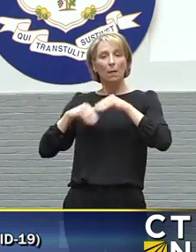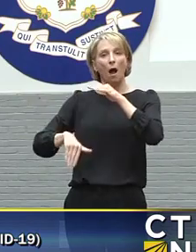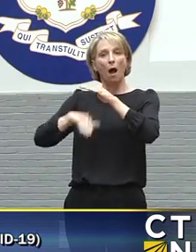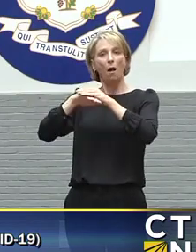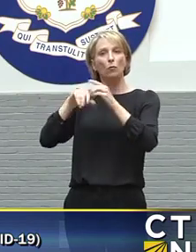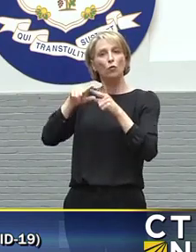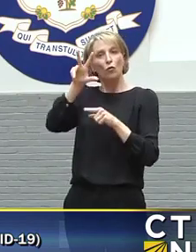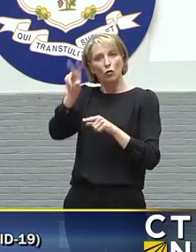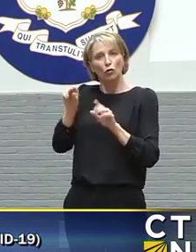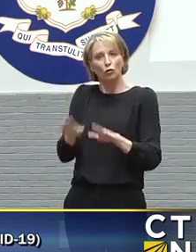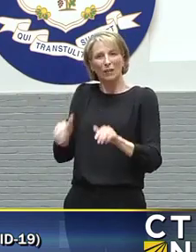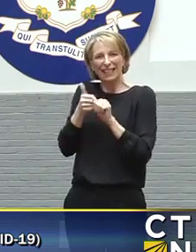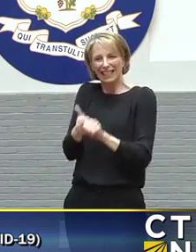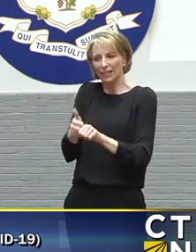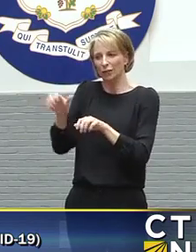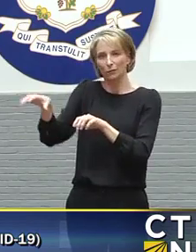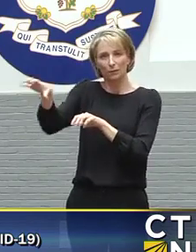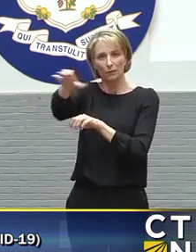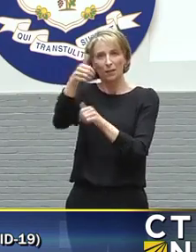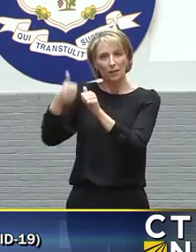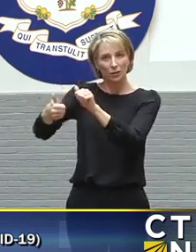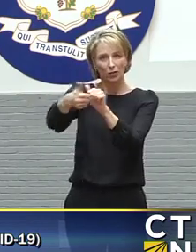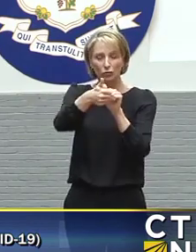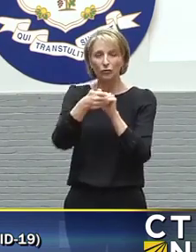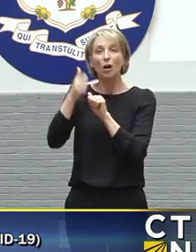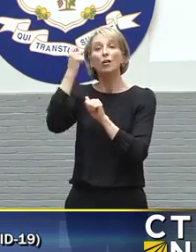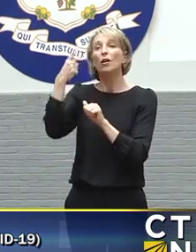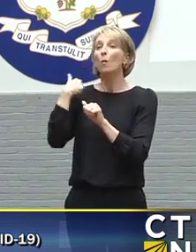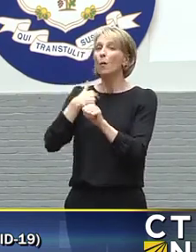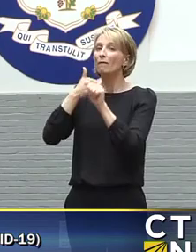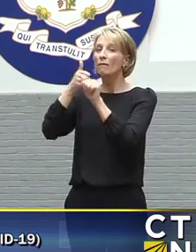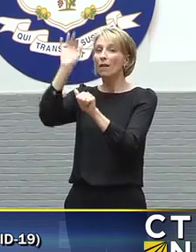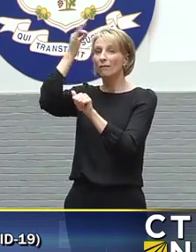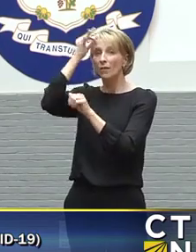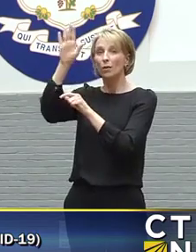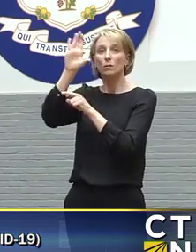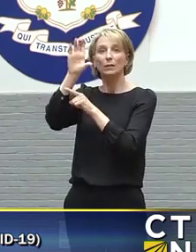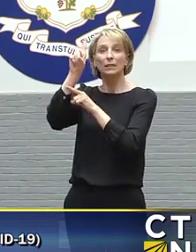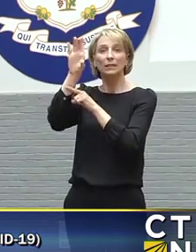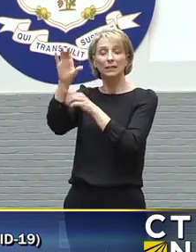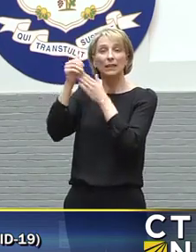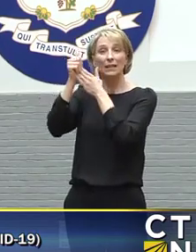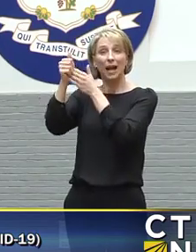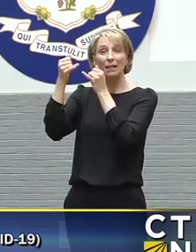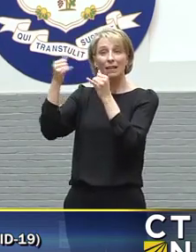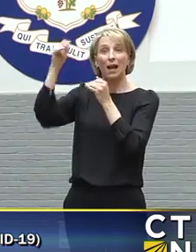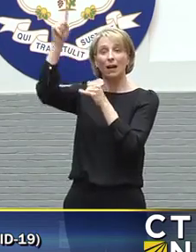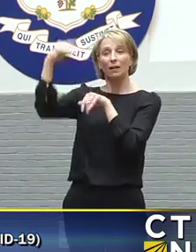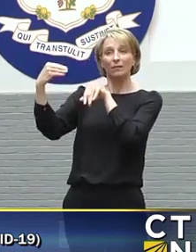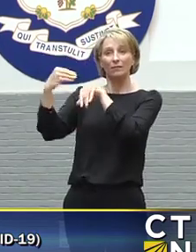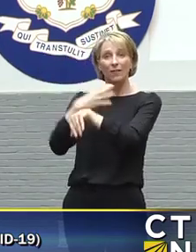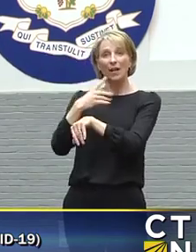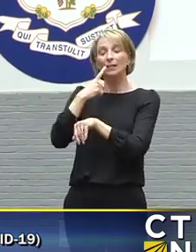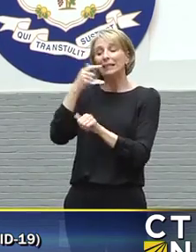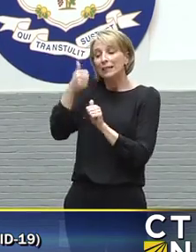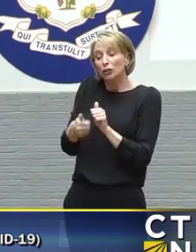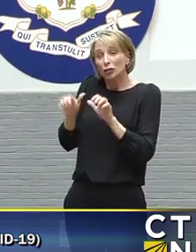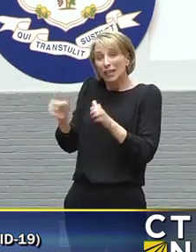again, we're following the CDC guidelines, no more than 10 children in any particular location or